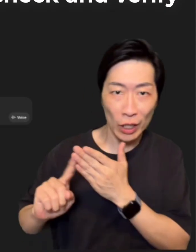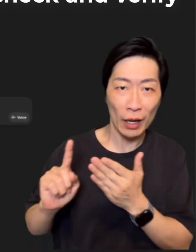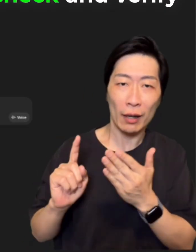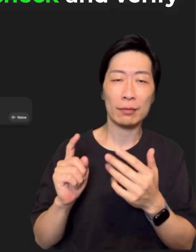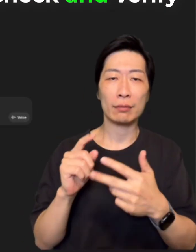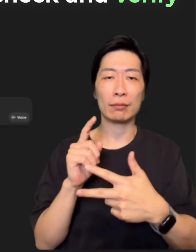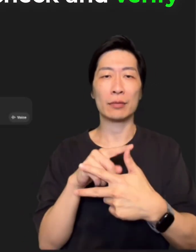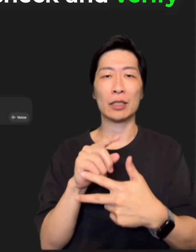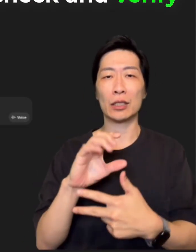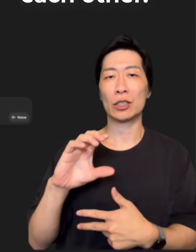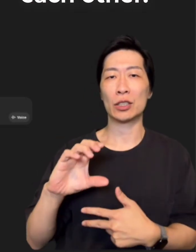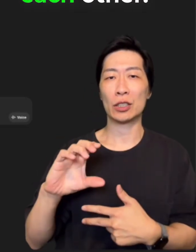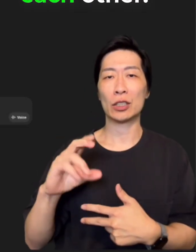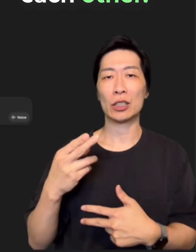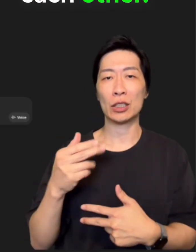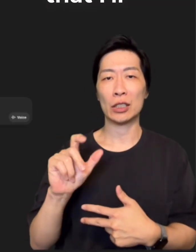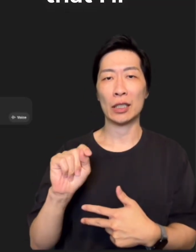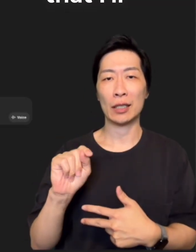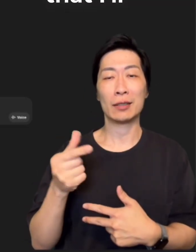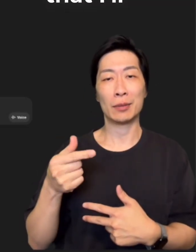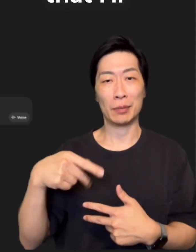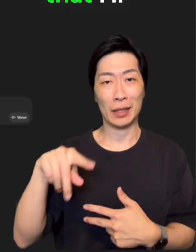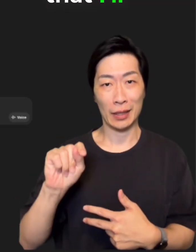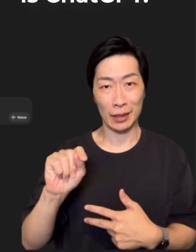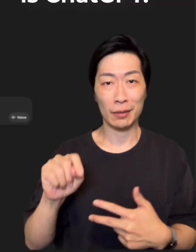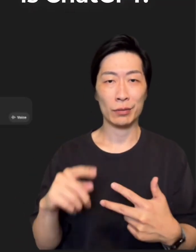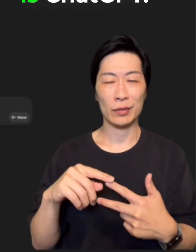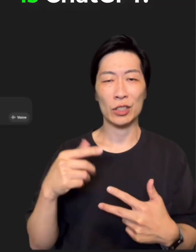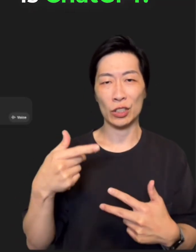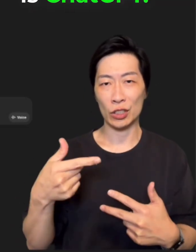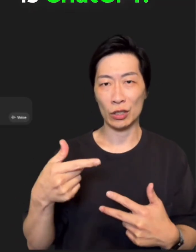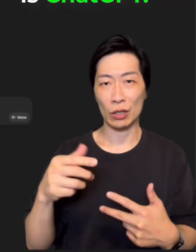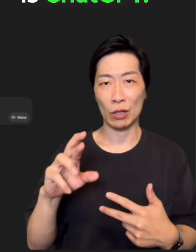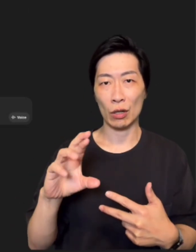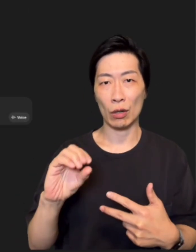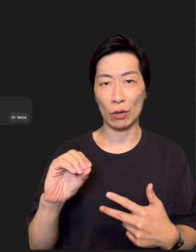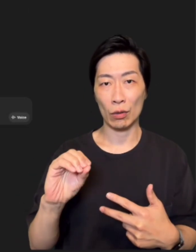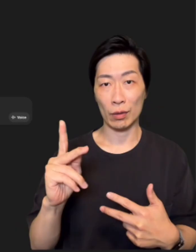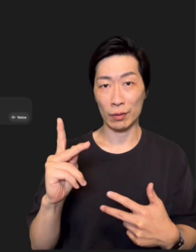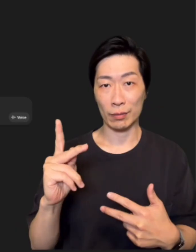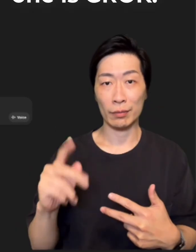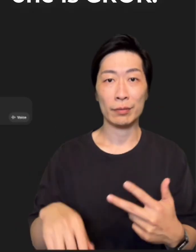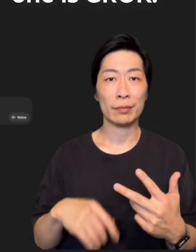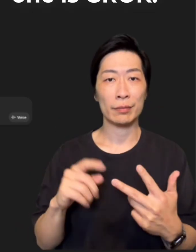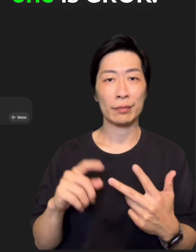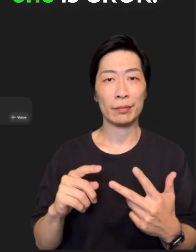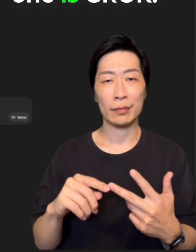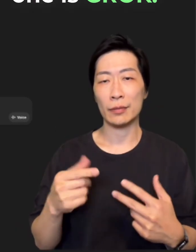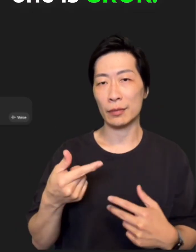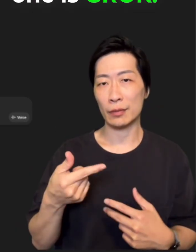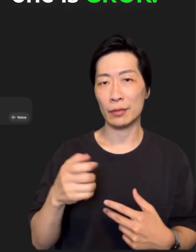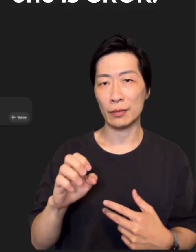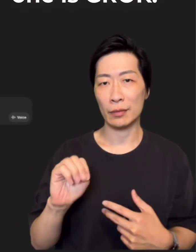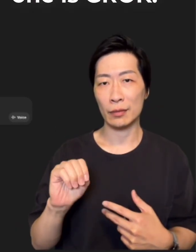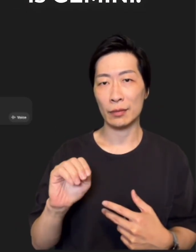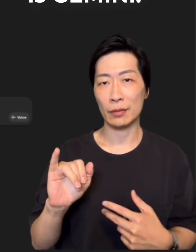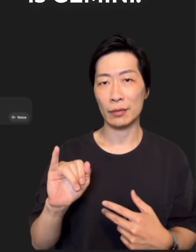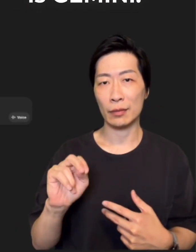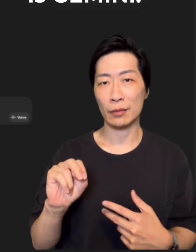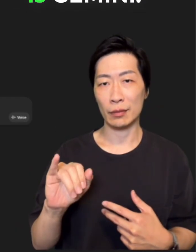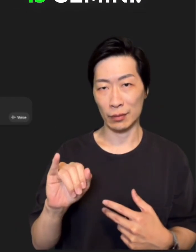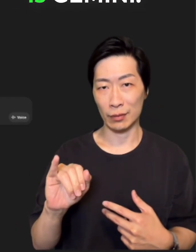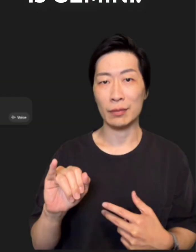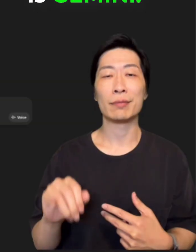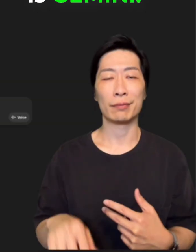models to check and verify against each other. The first one that I'll be using is ChatGPT. The second one is Grok. The